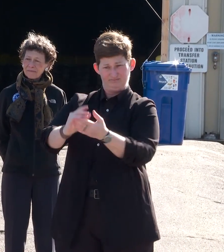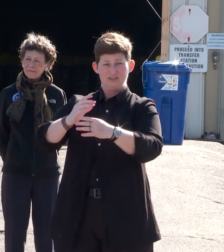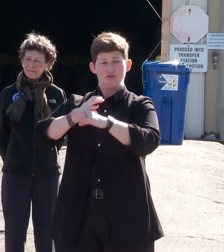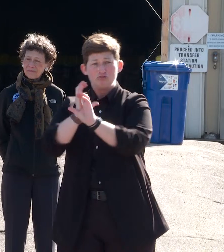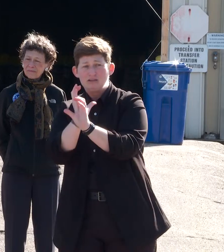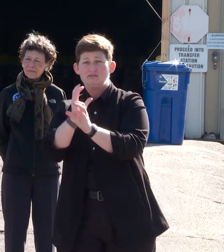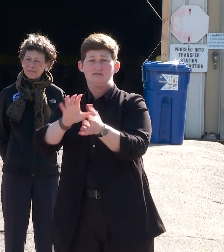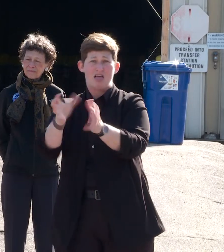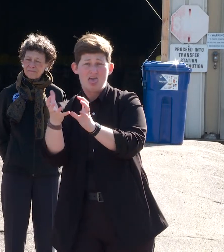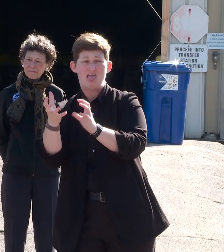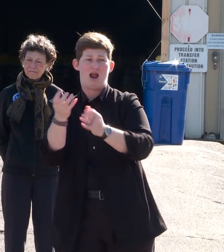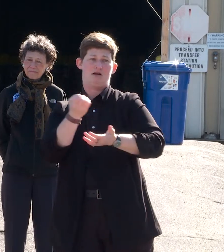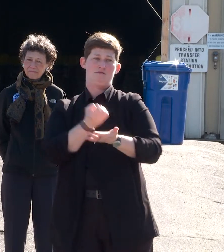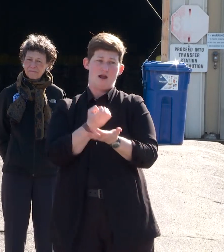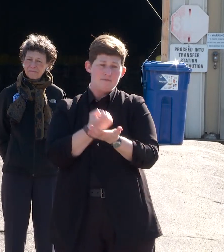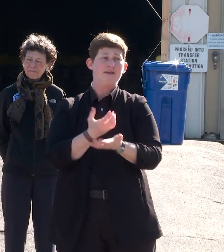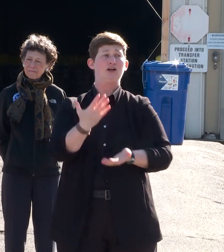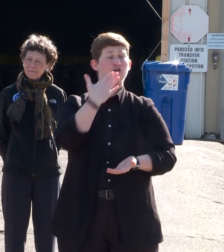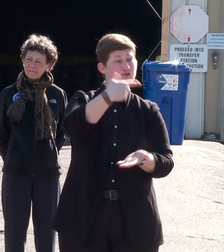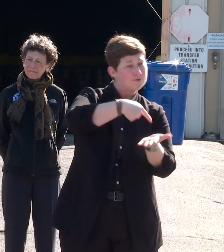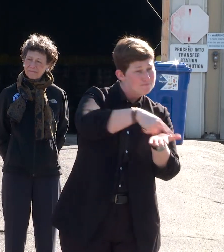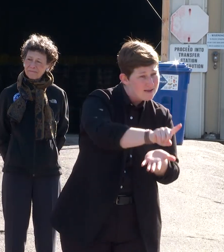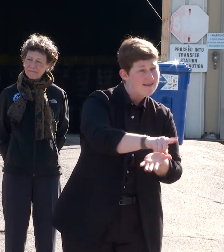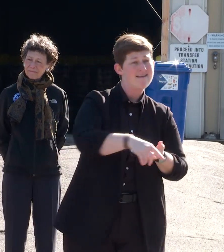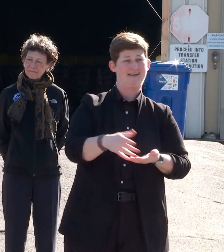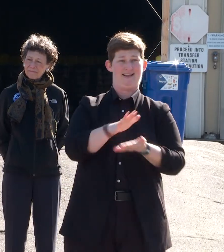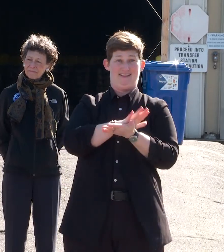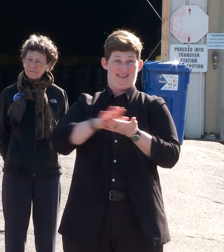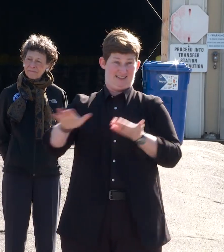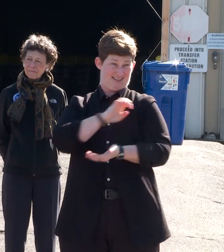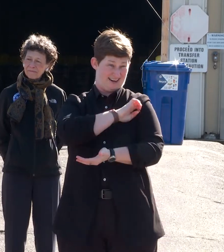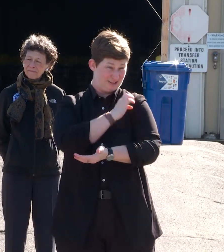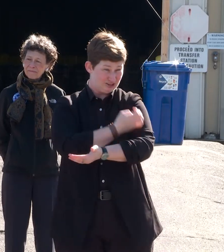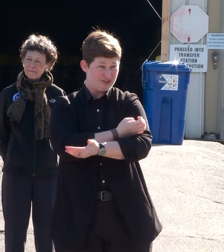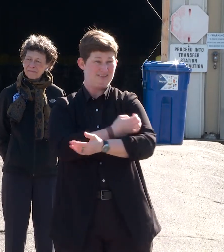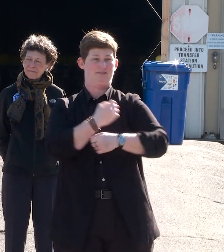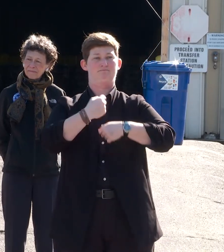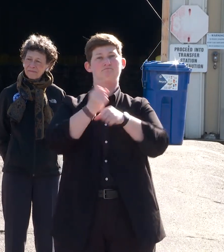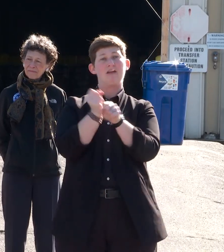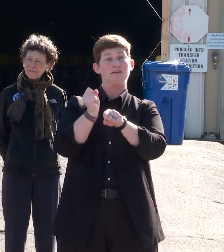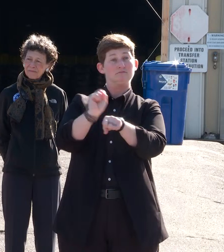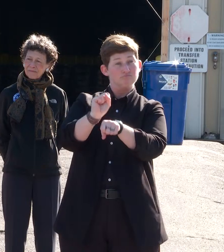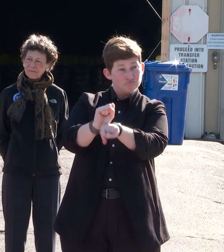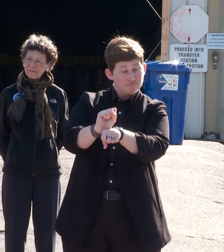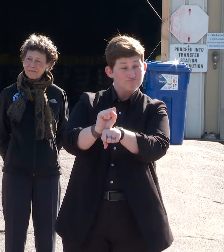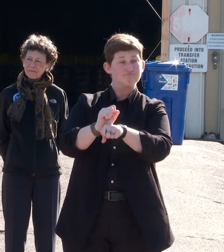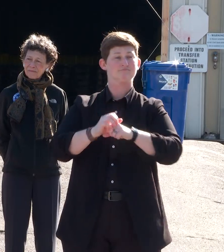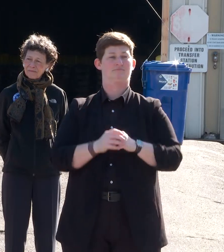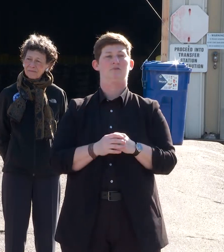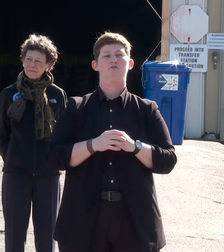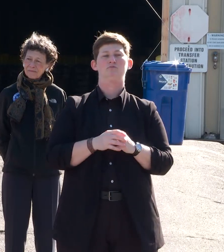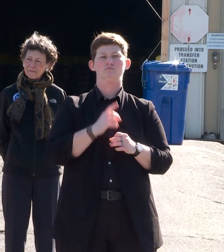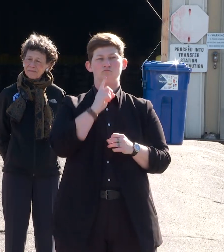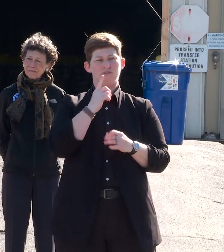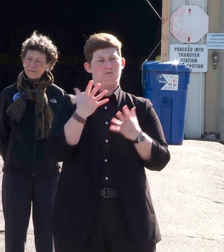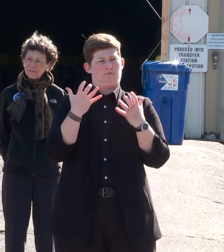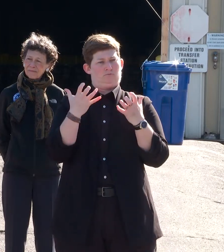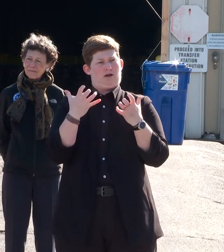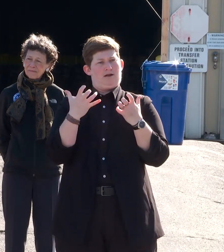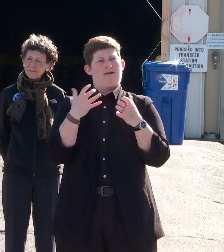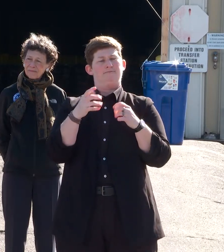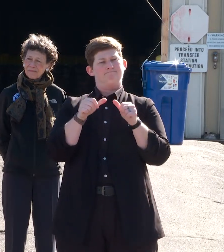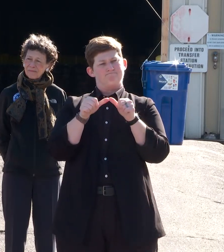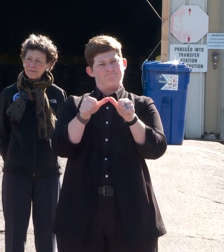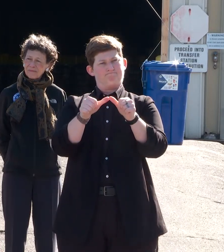good paying, clean energy jobs right here in people's communities, move towards that circular economy where we're